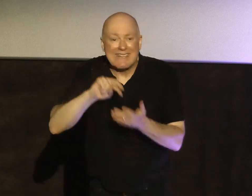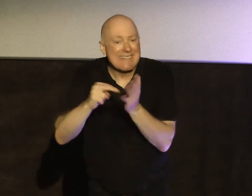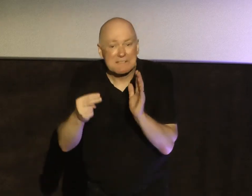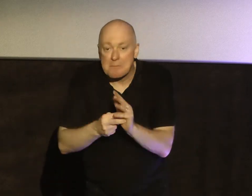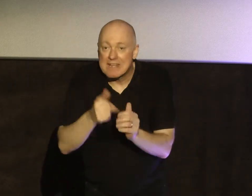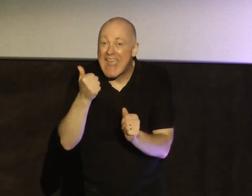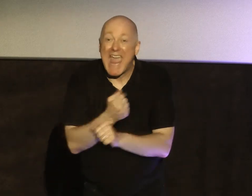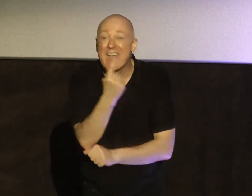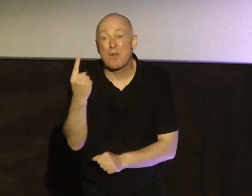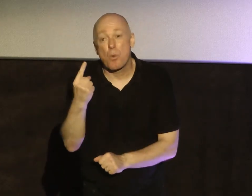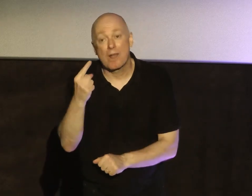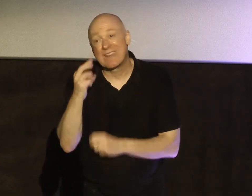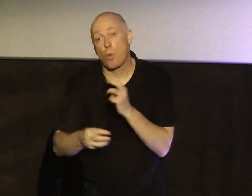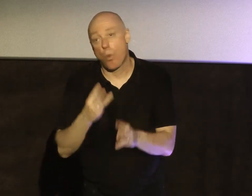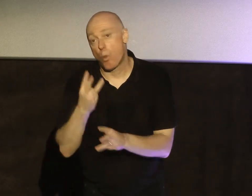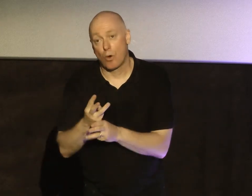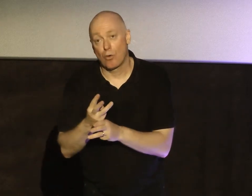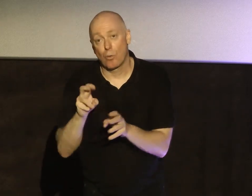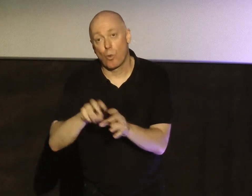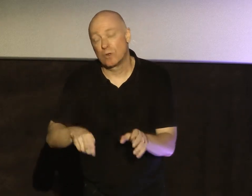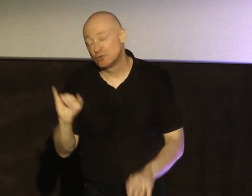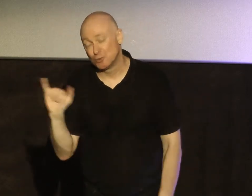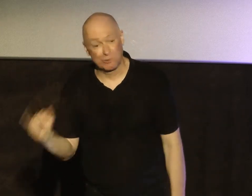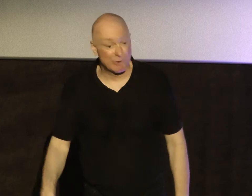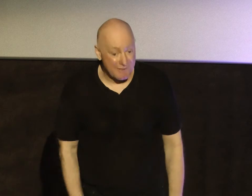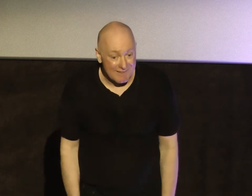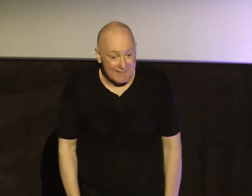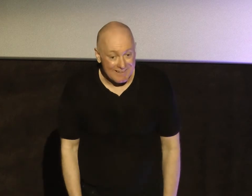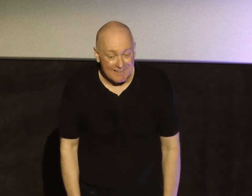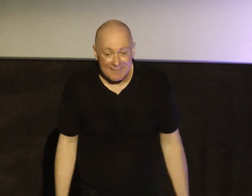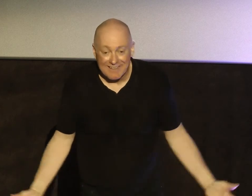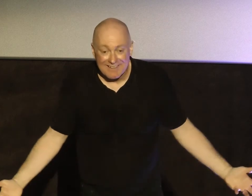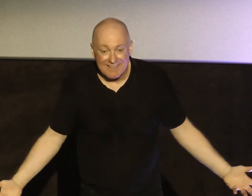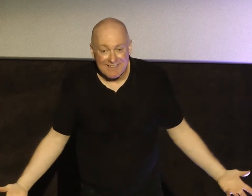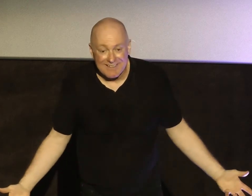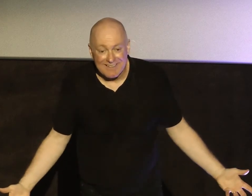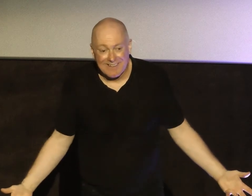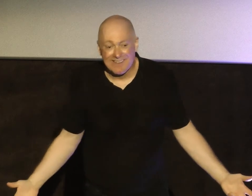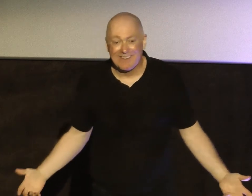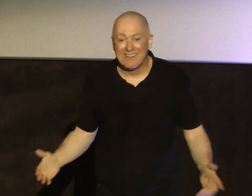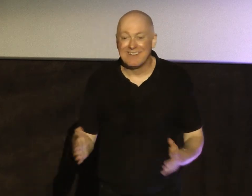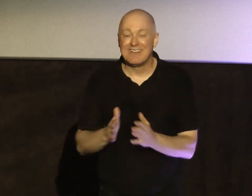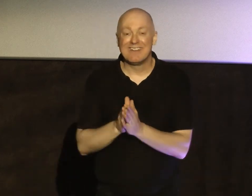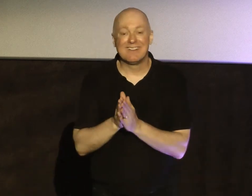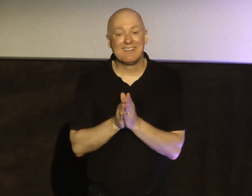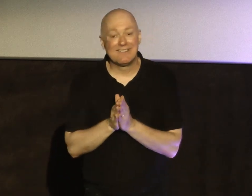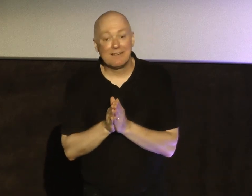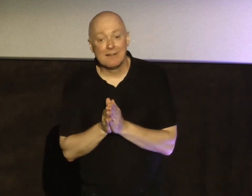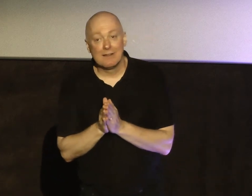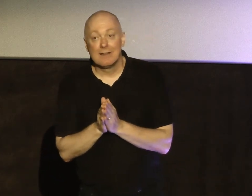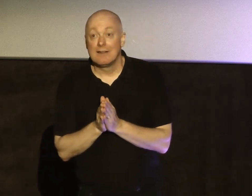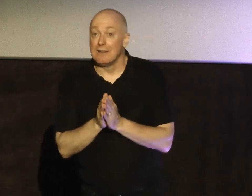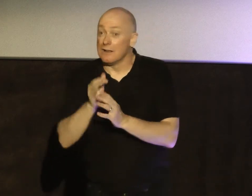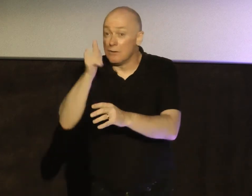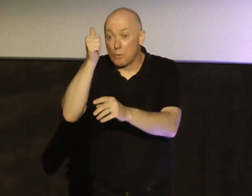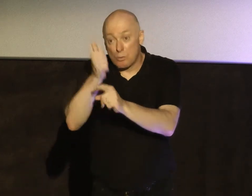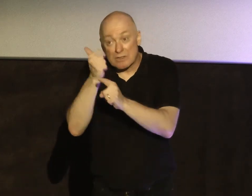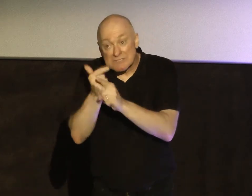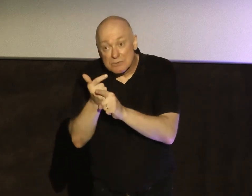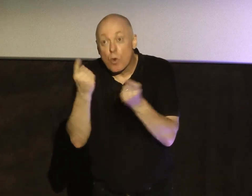world would desert Paul. And he didn't live that way. He didn't operate that way. And loved ones, when someone hurts you or if someone